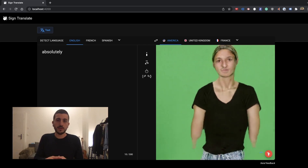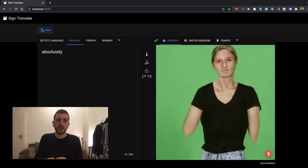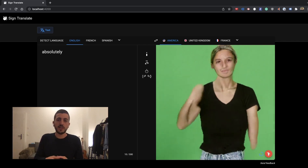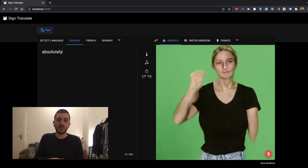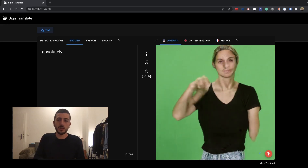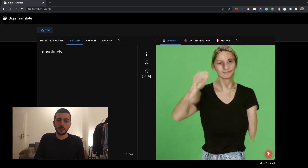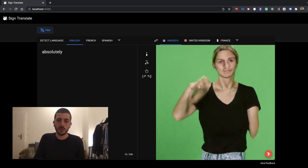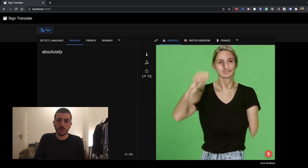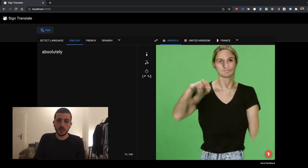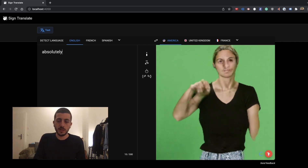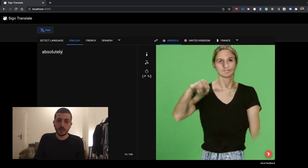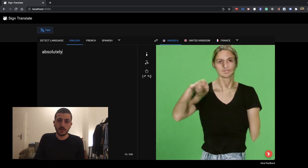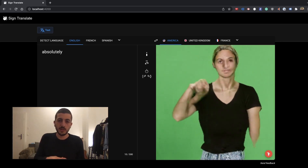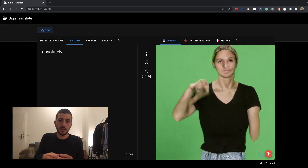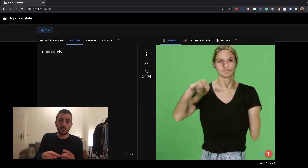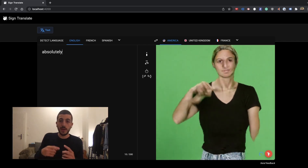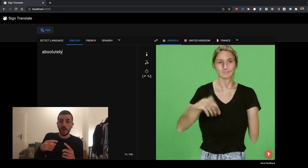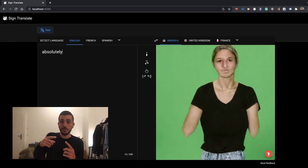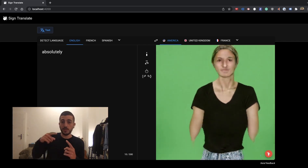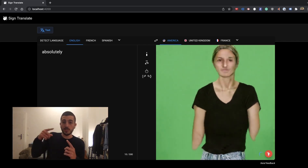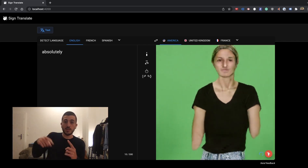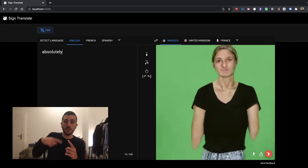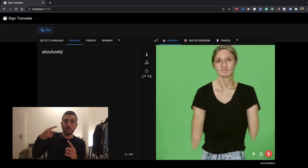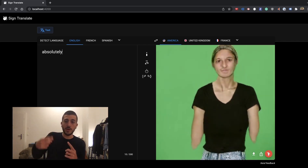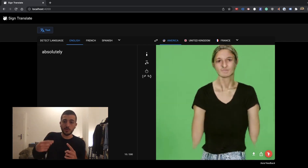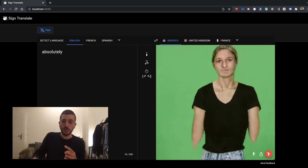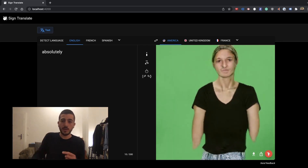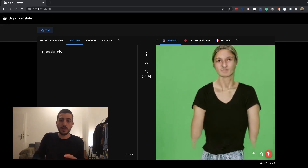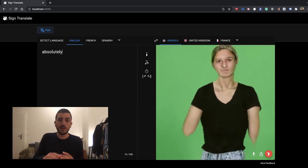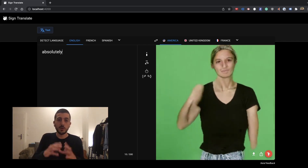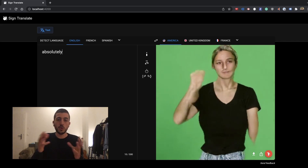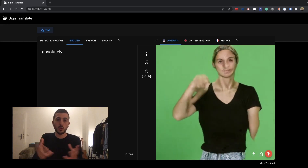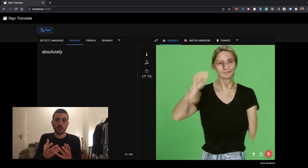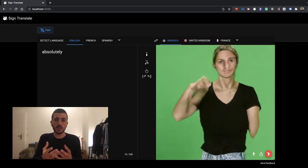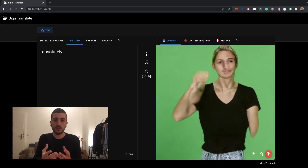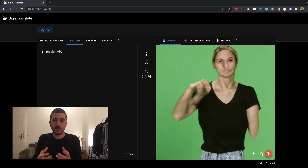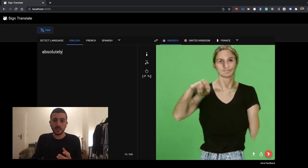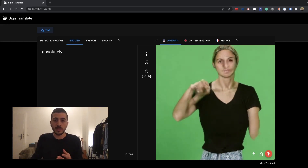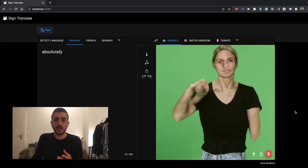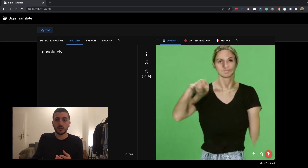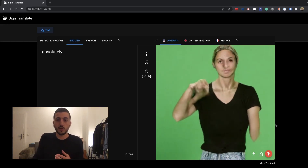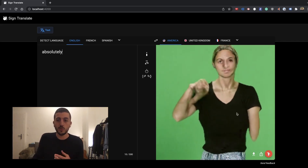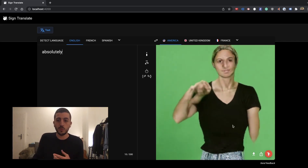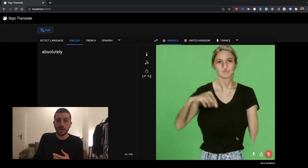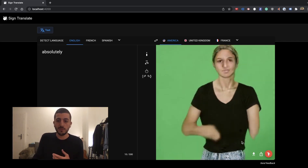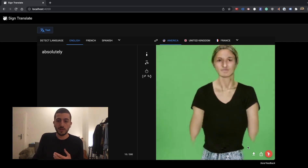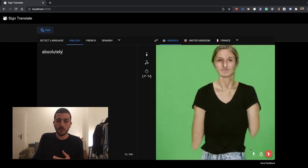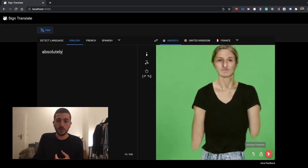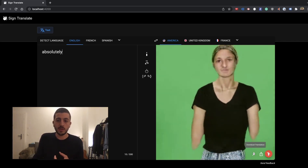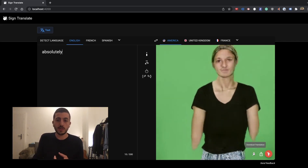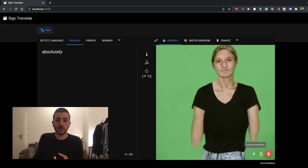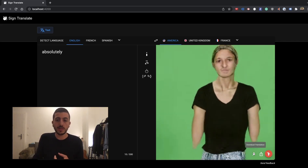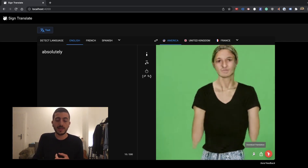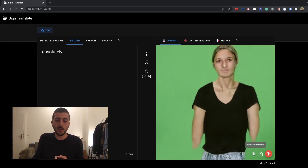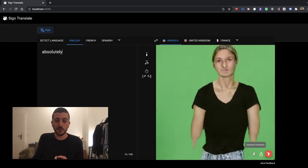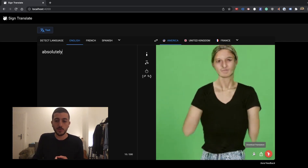After an initial loading, the app does another round, and then records the screen. And so we have a video